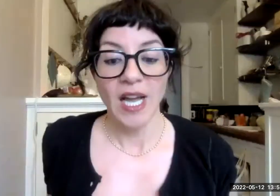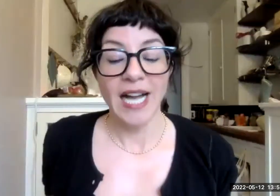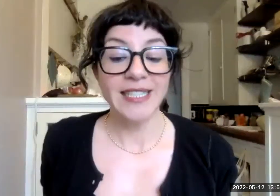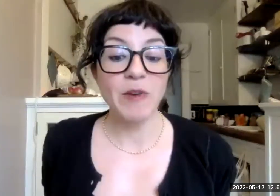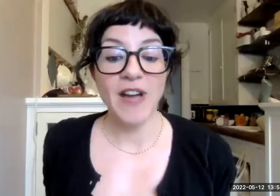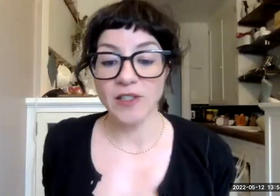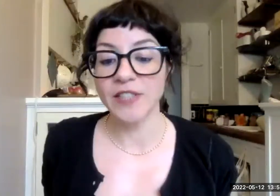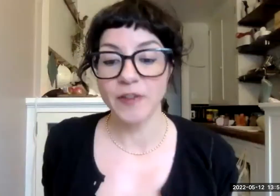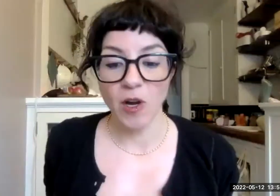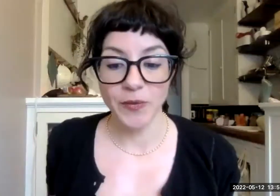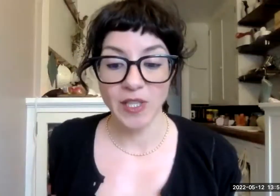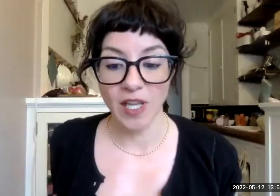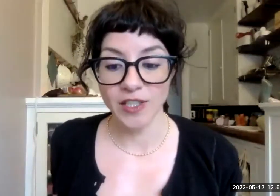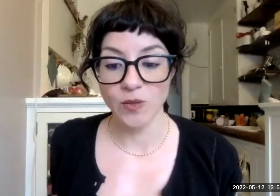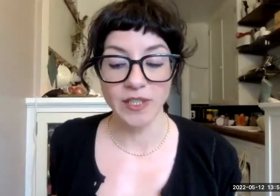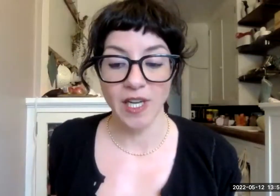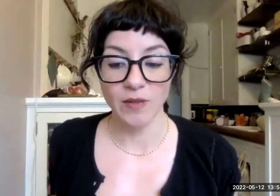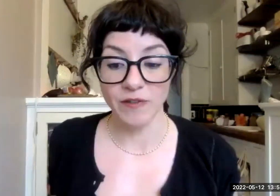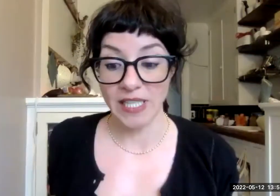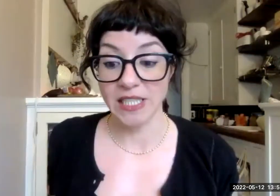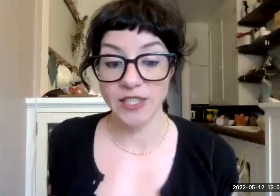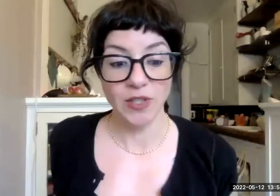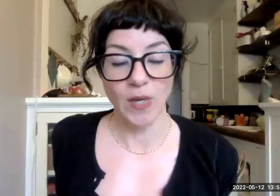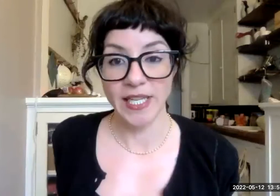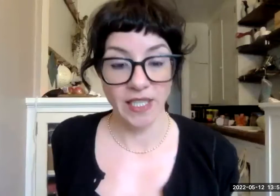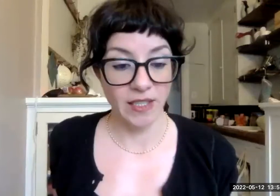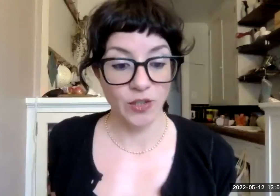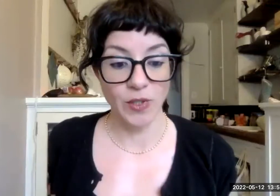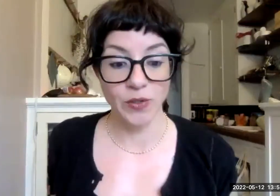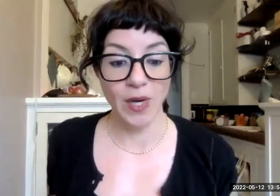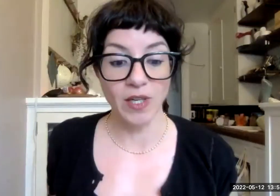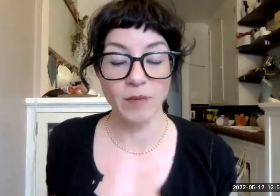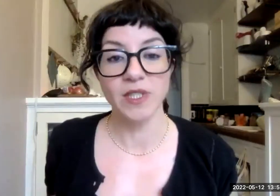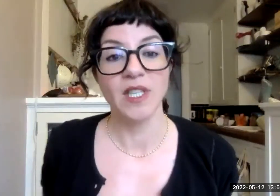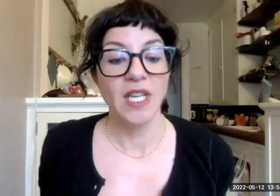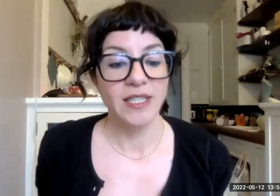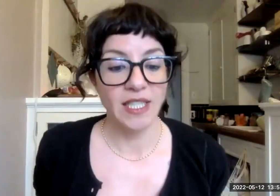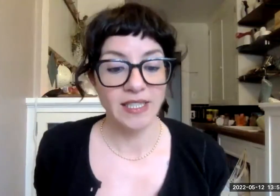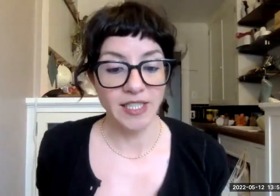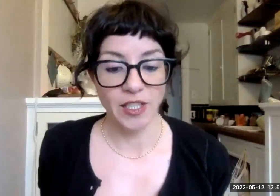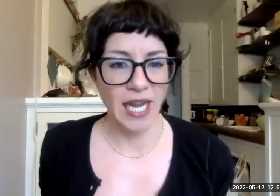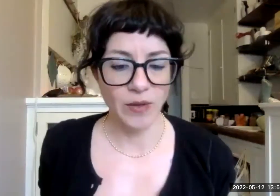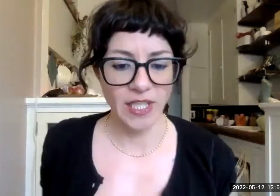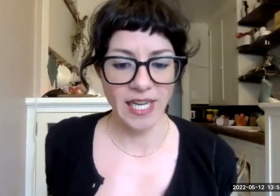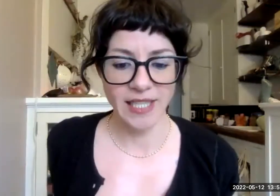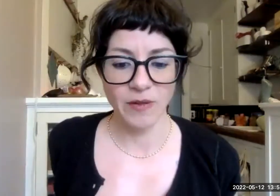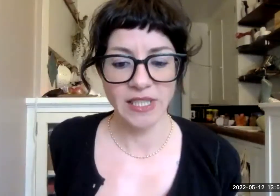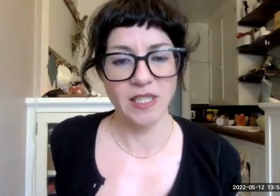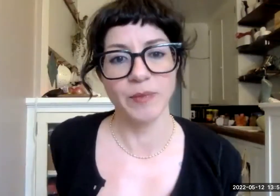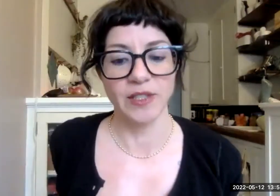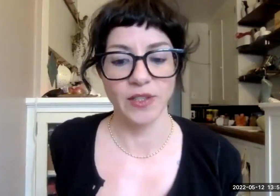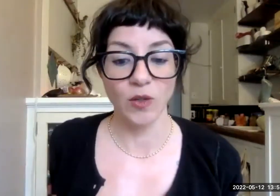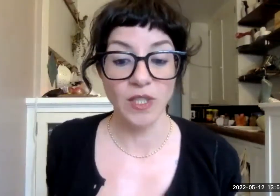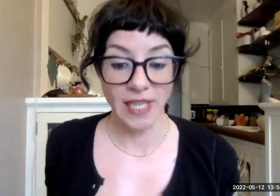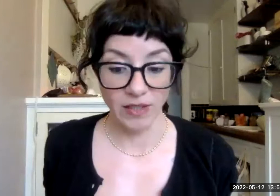anymore. A team of faculty from all three colleges worked on revising district-wide English 102 outcomes to center equity and